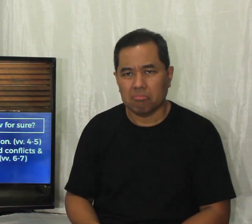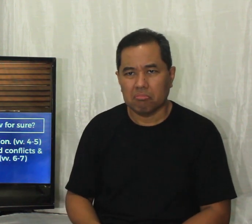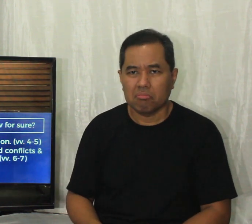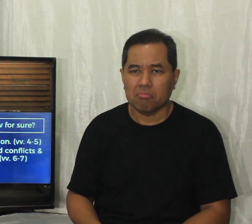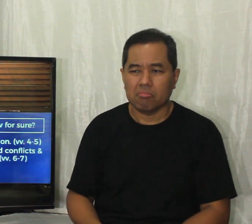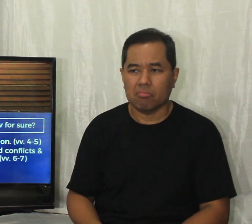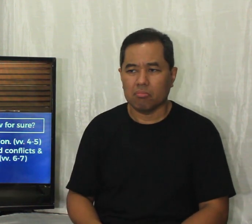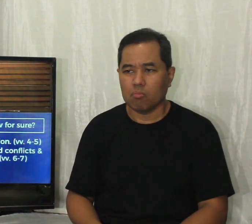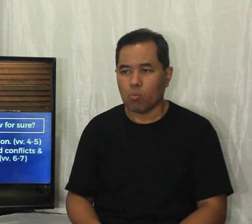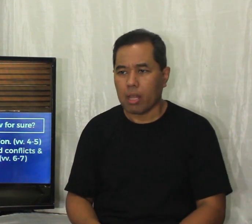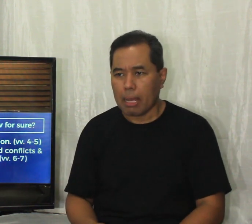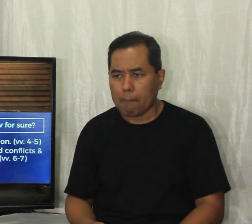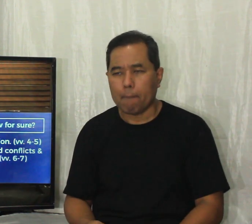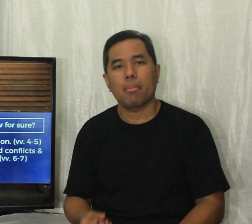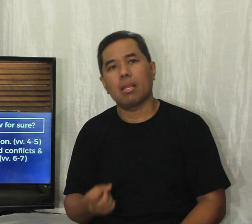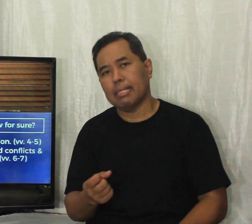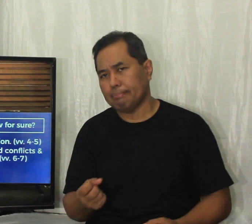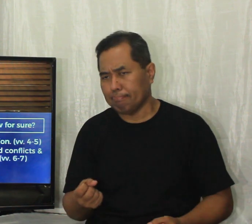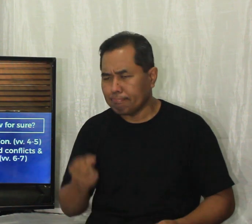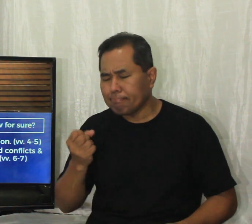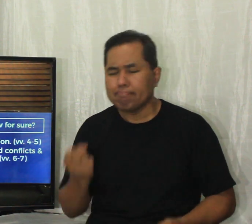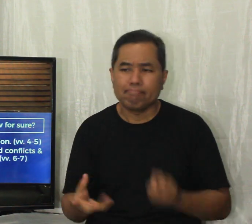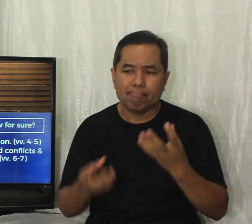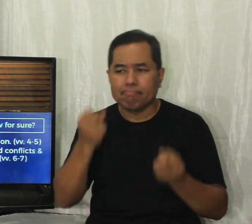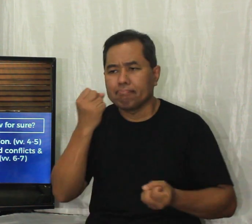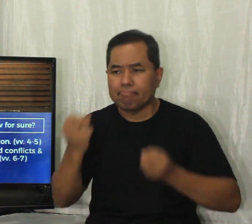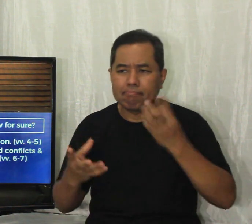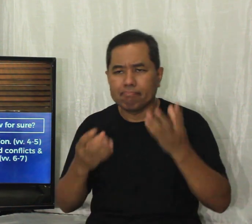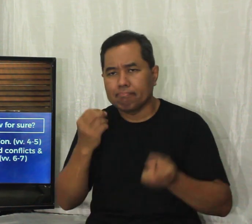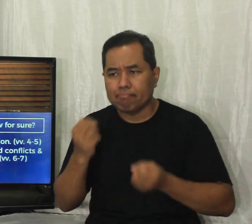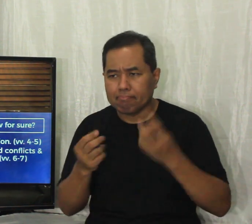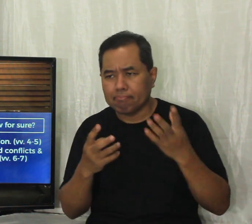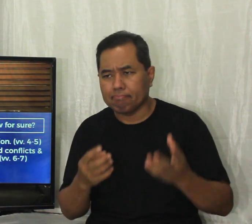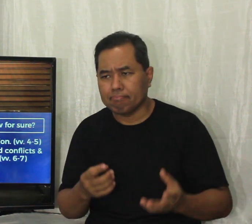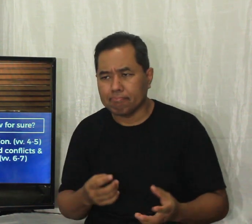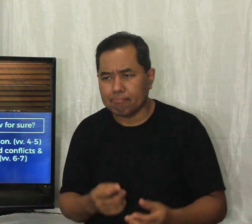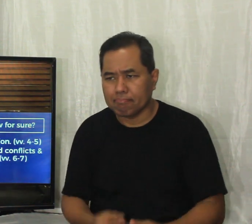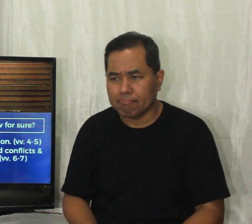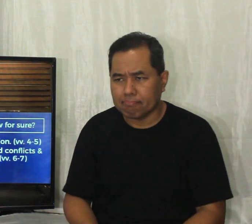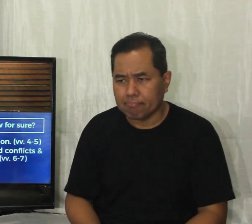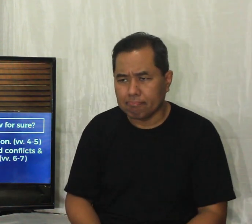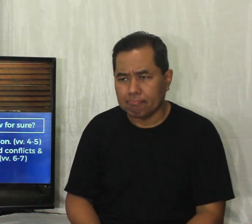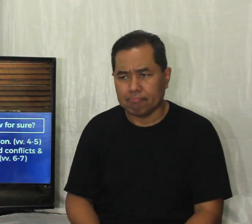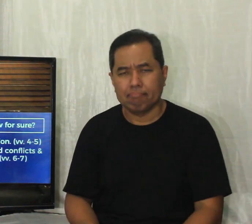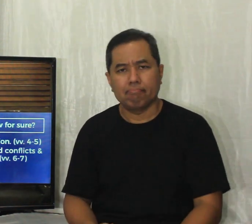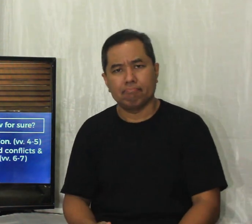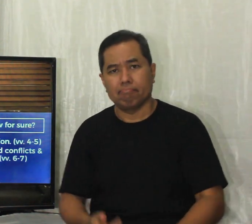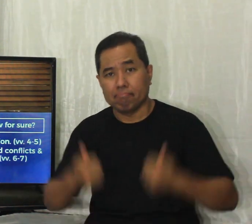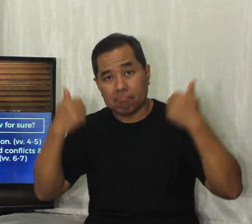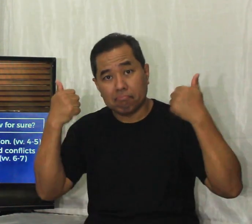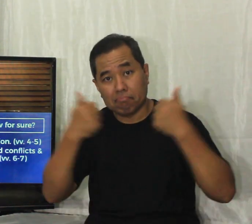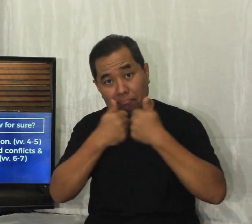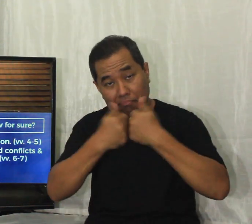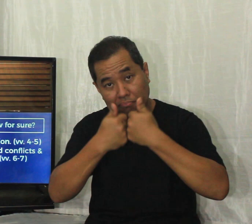and natural disasters. So from the time of Jesus up to the present time, has this increased? Yes, it has. Both